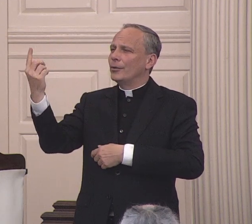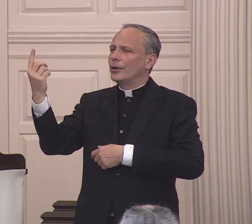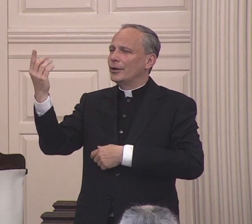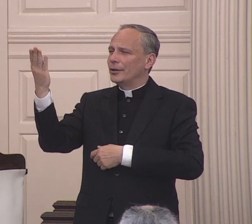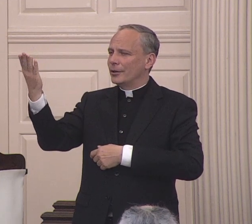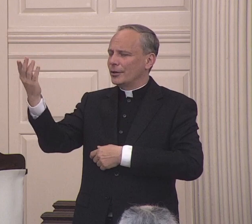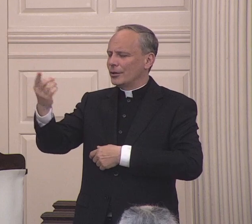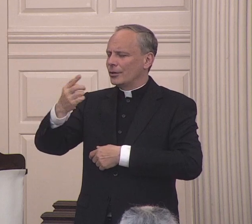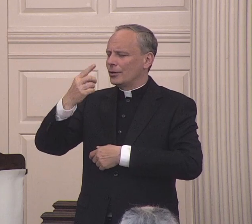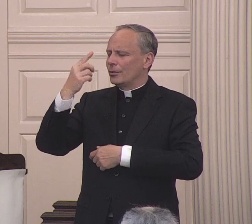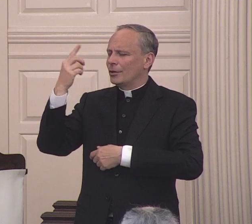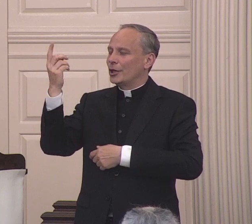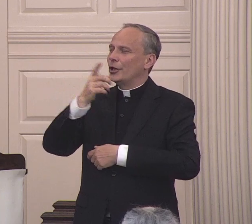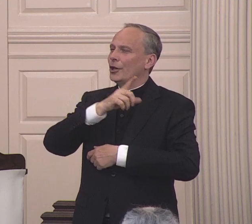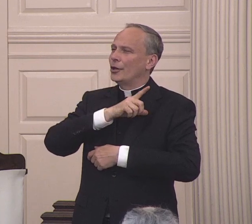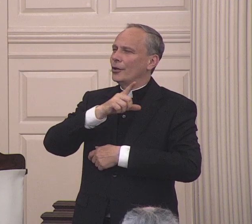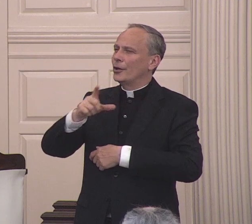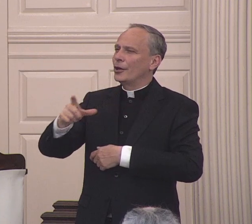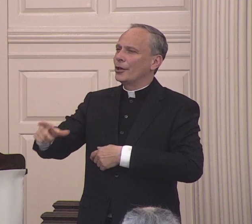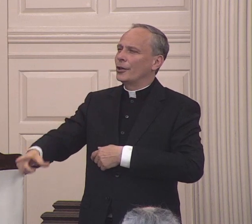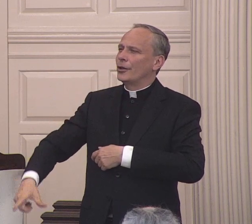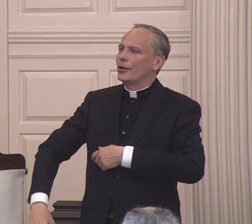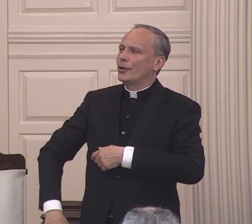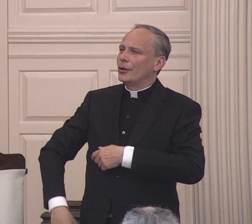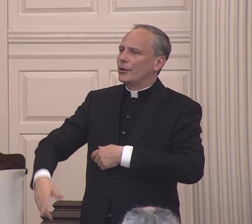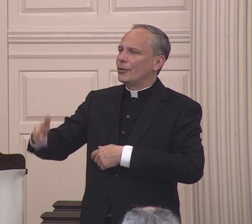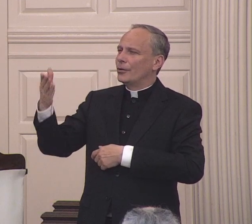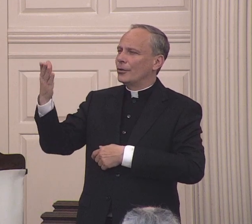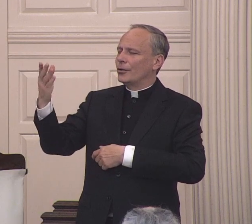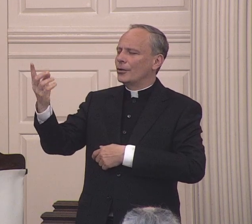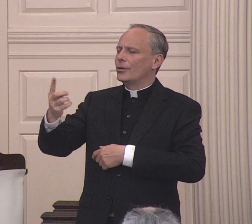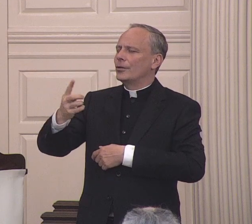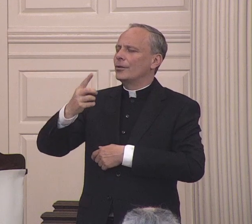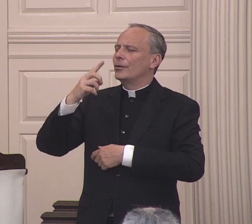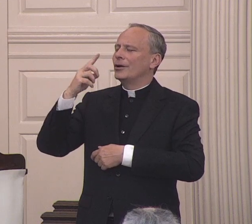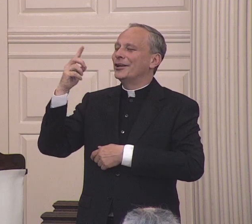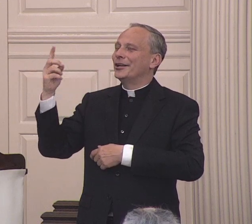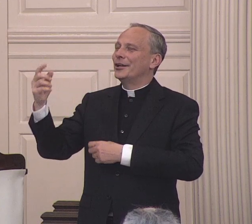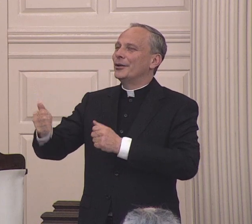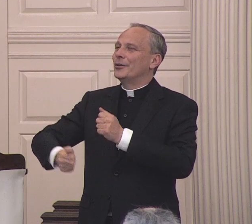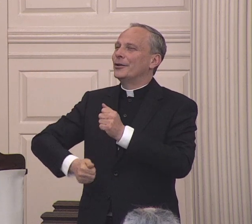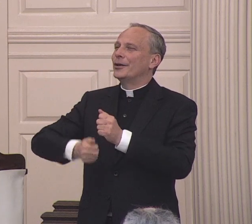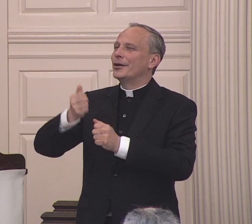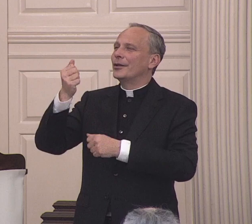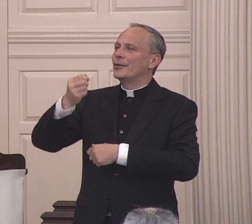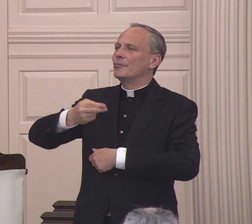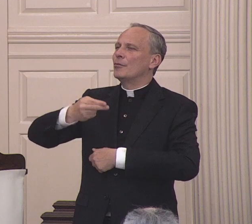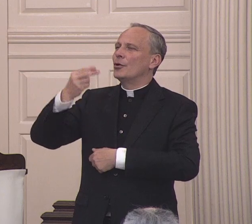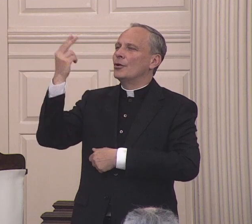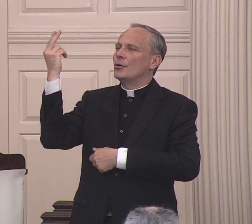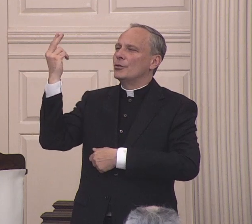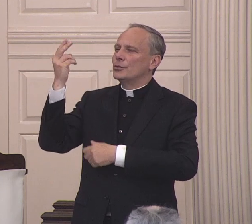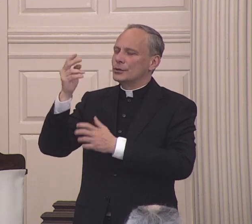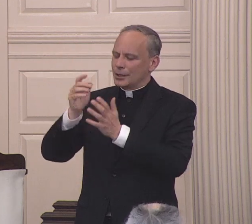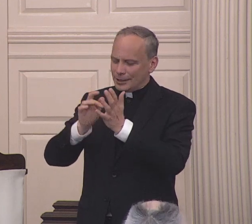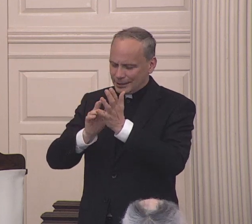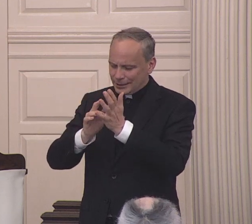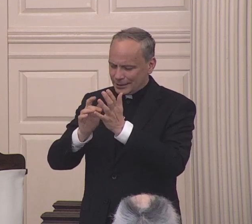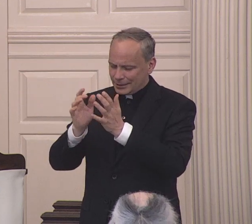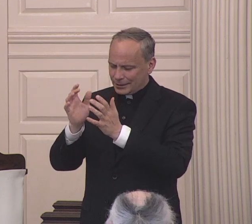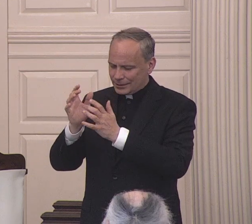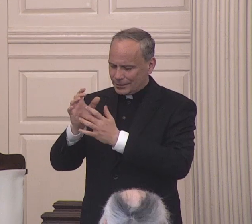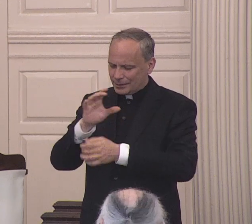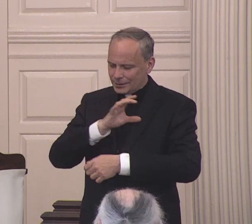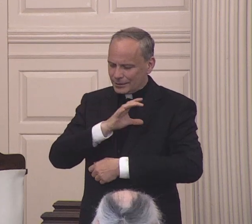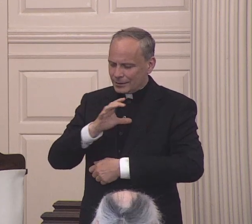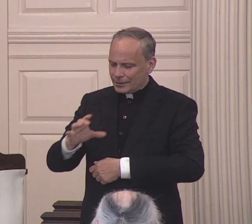Holy One. You alone are the Lord. You alone are the Most